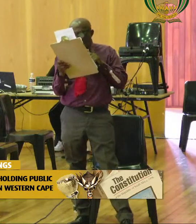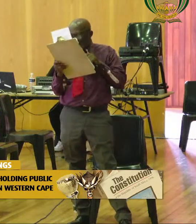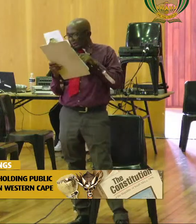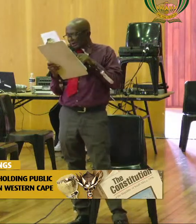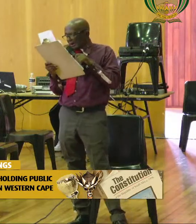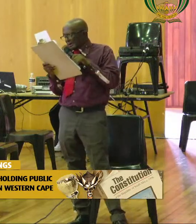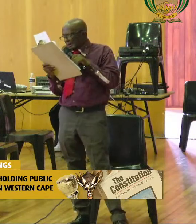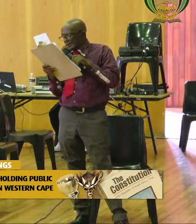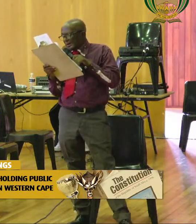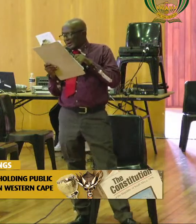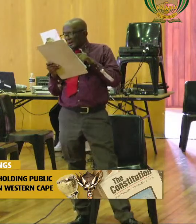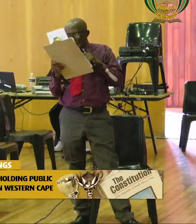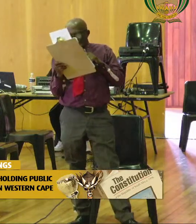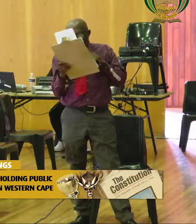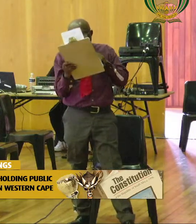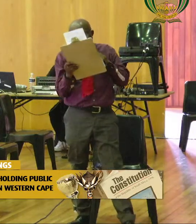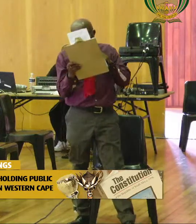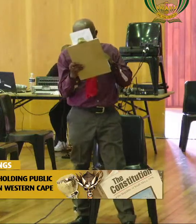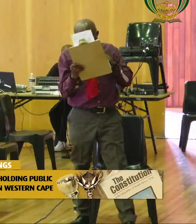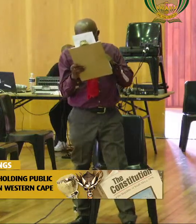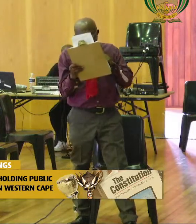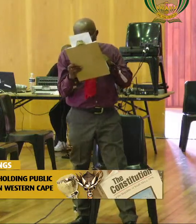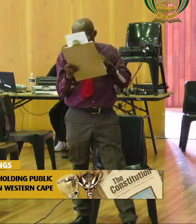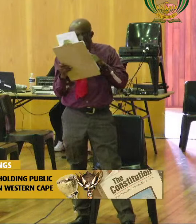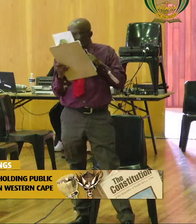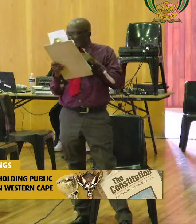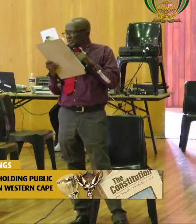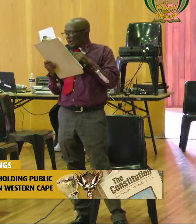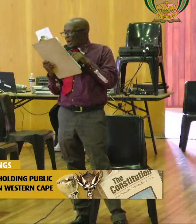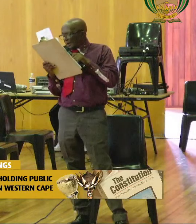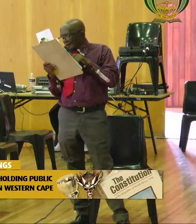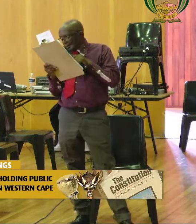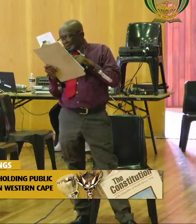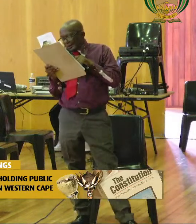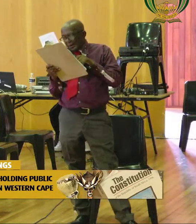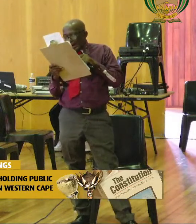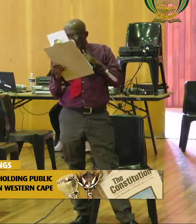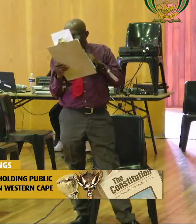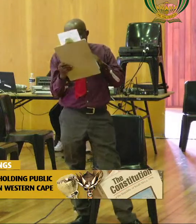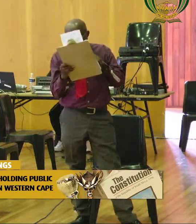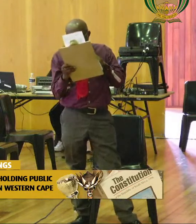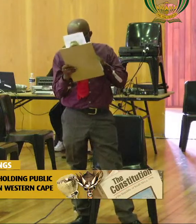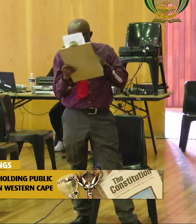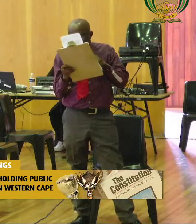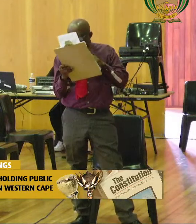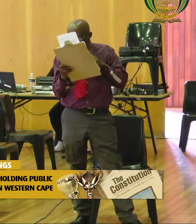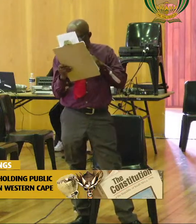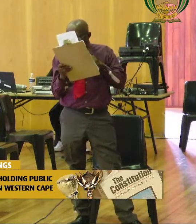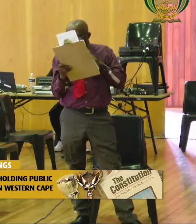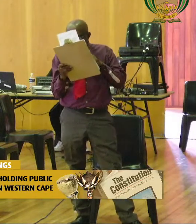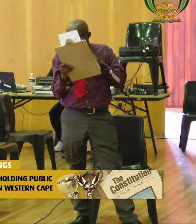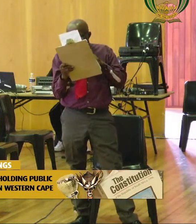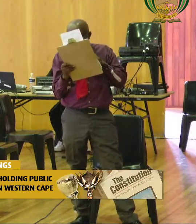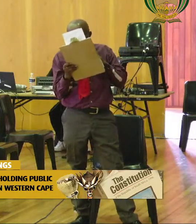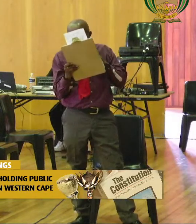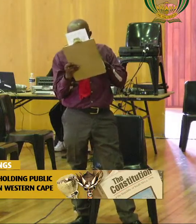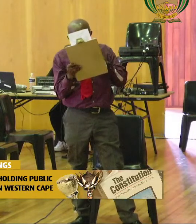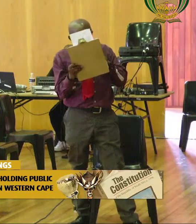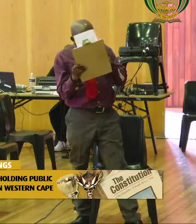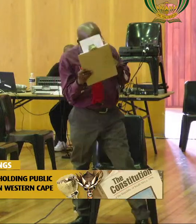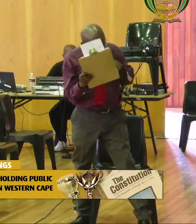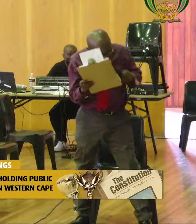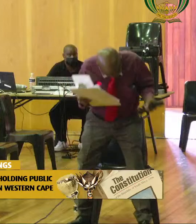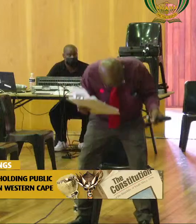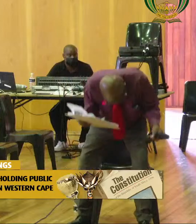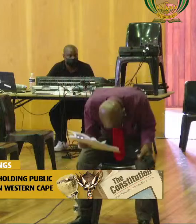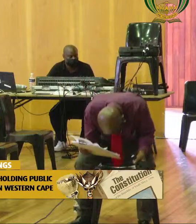South Africa. Therefore, I do not at all agree with the issue of independence. I